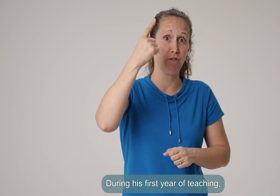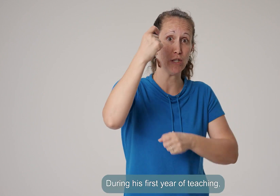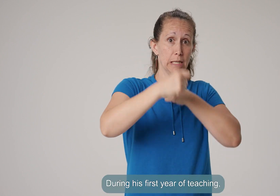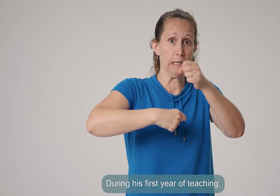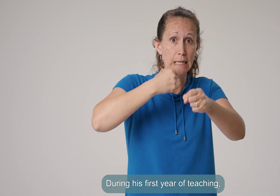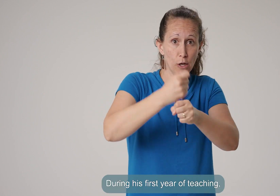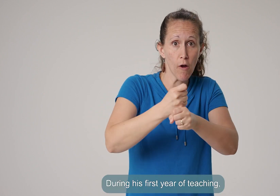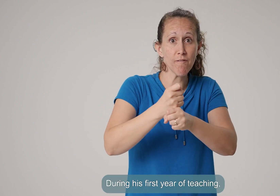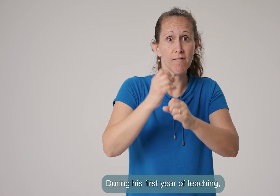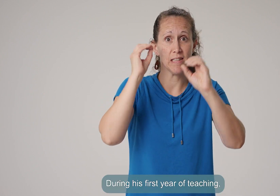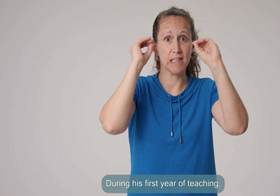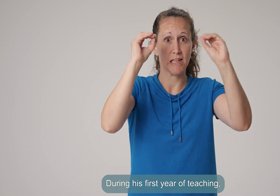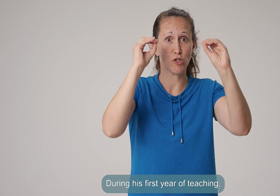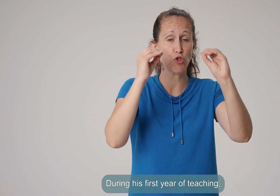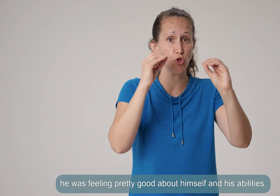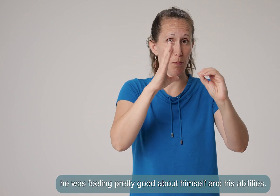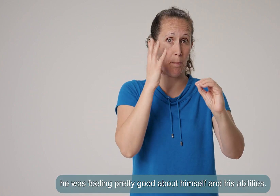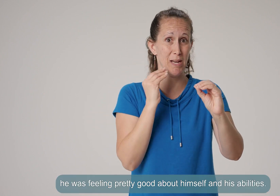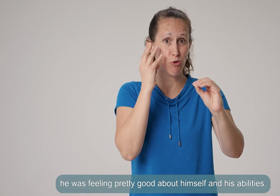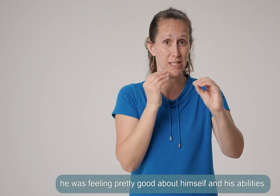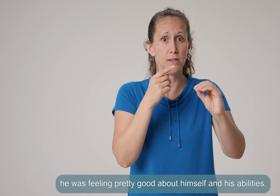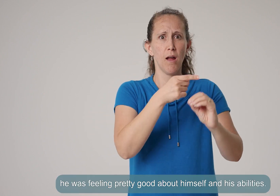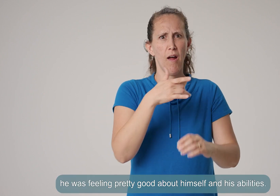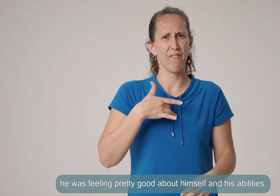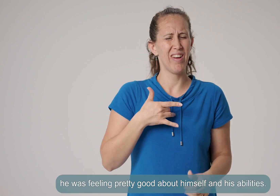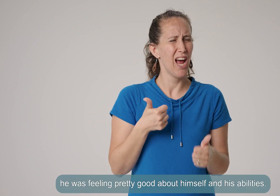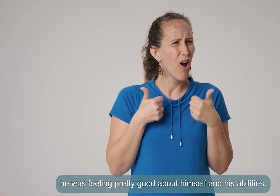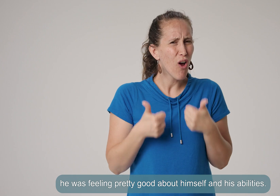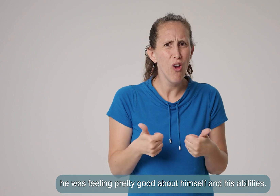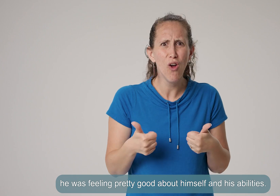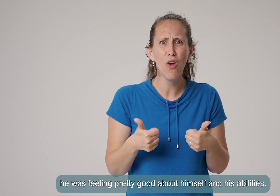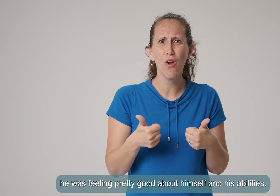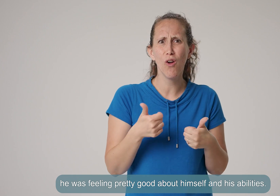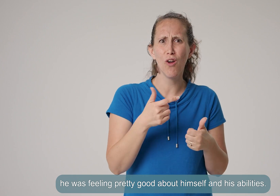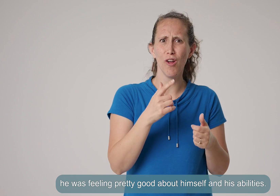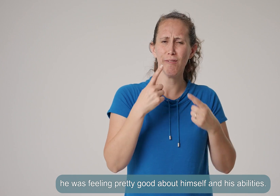During his first year of teaching, he was feeling pretty good about himself and his abilities.